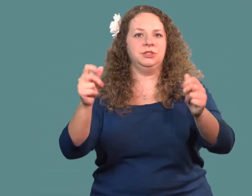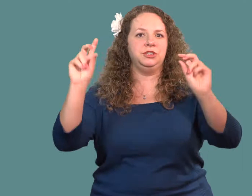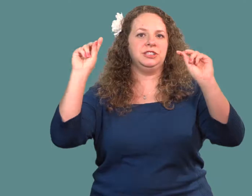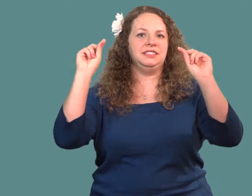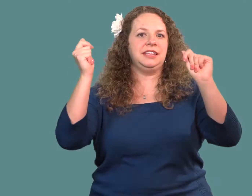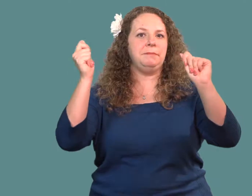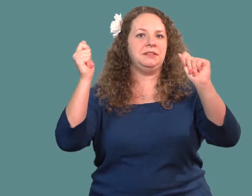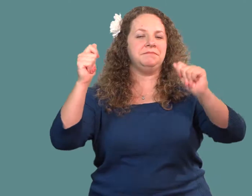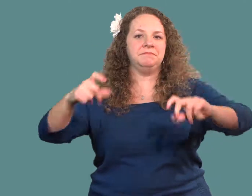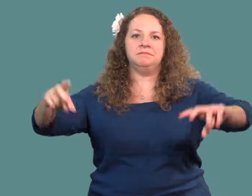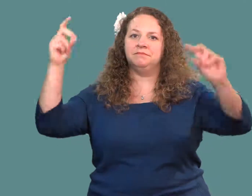So you're just snapping.